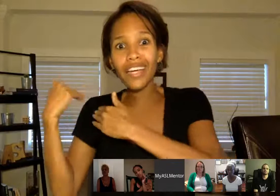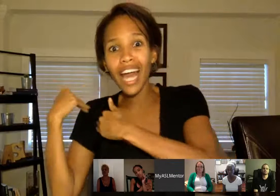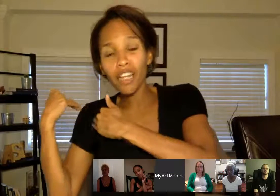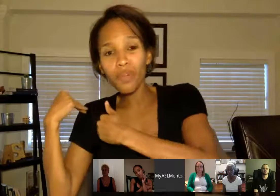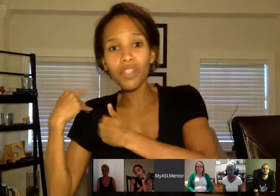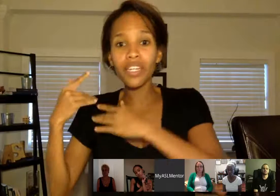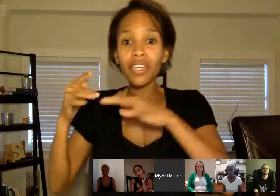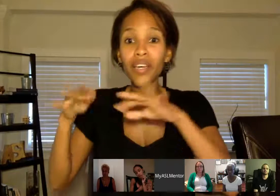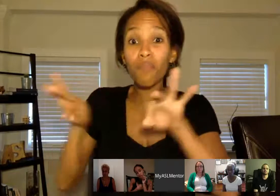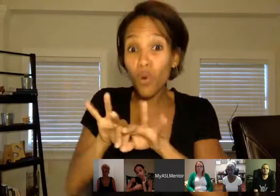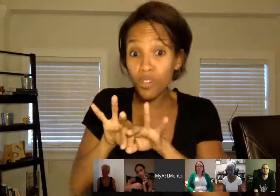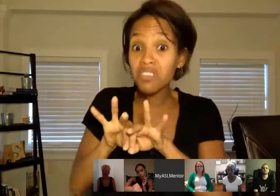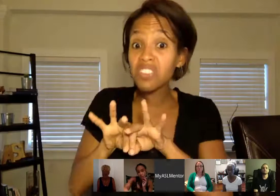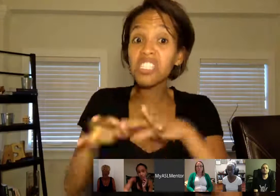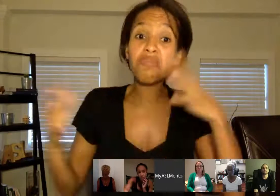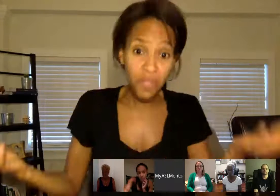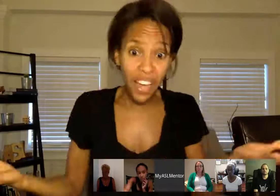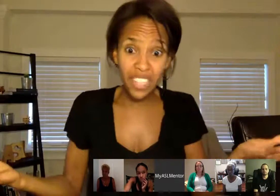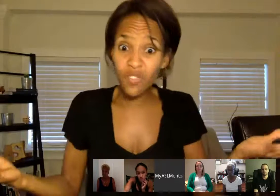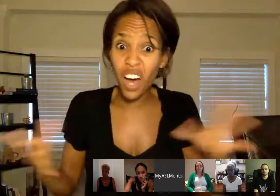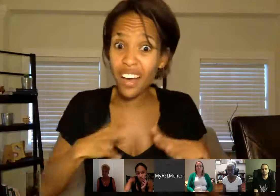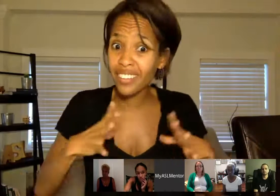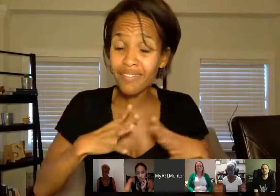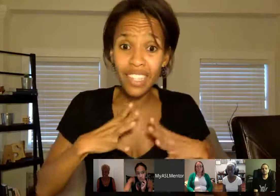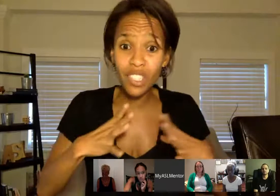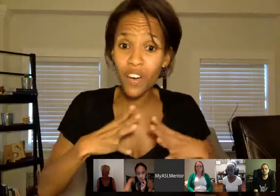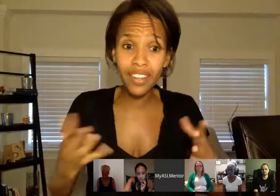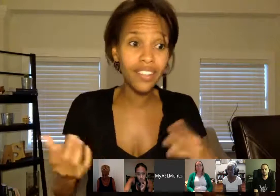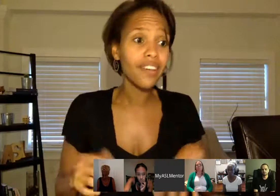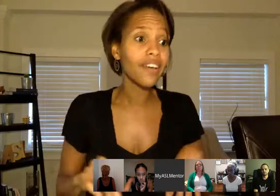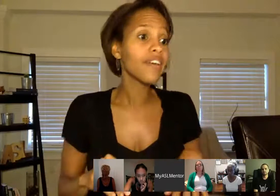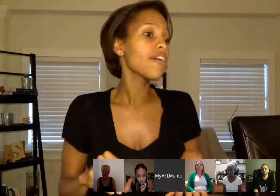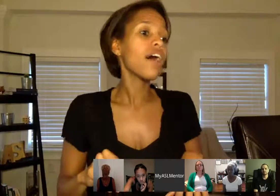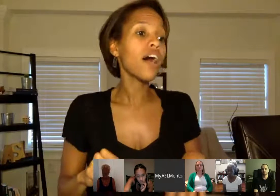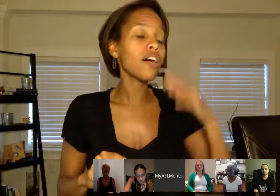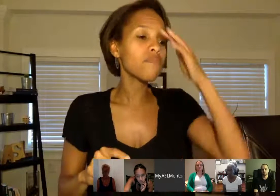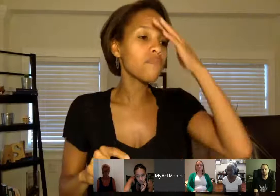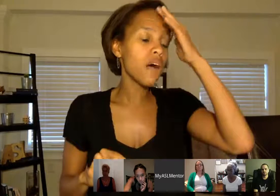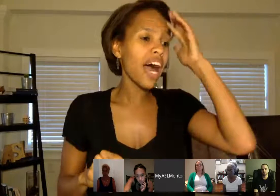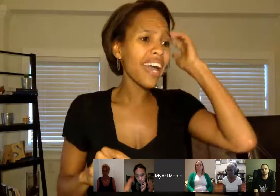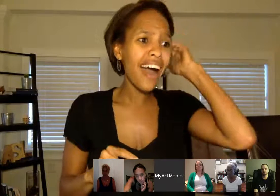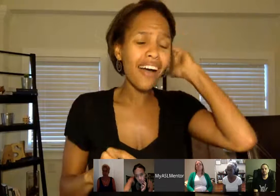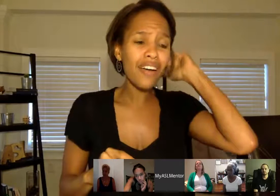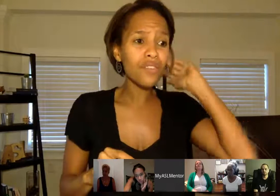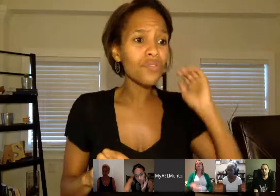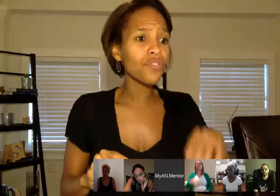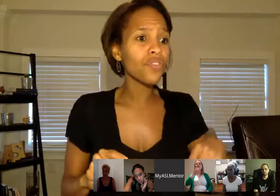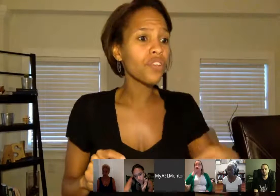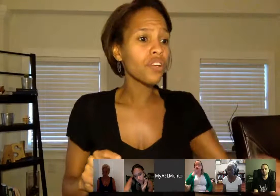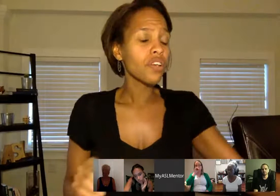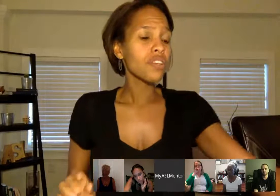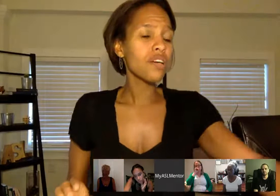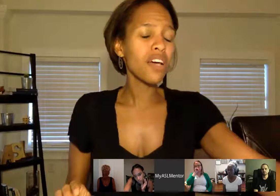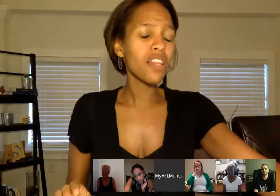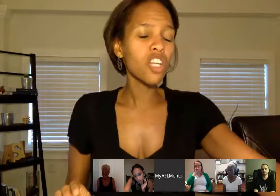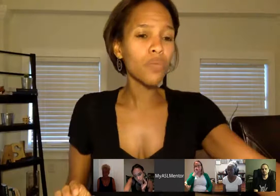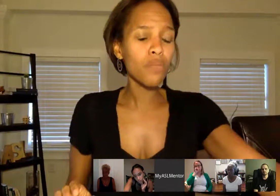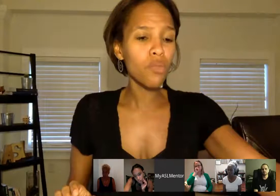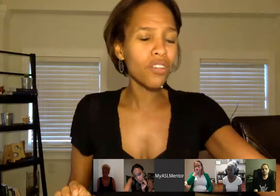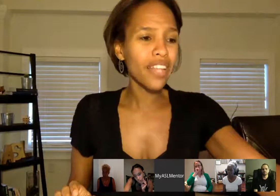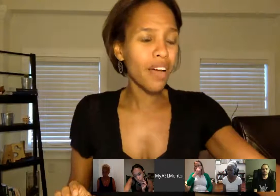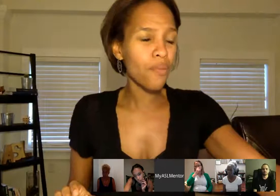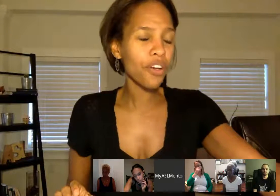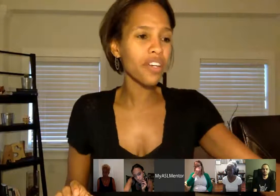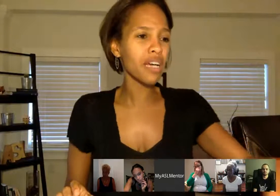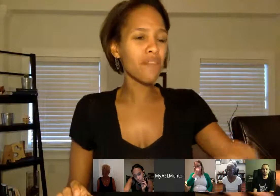oversight, accountability, important. That's fine. That's fine. I have something a little bit